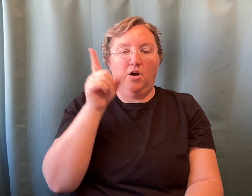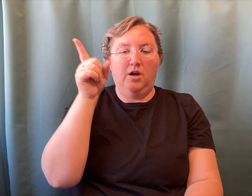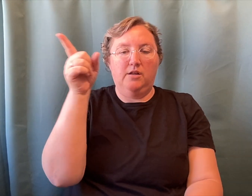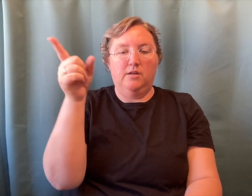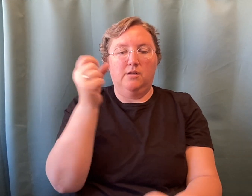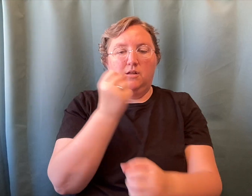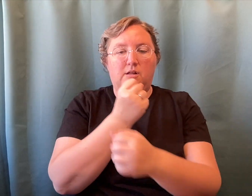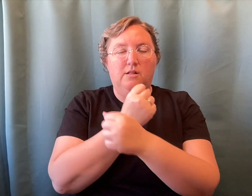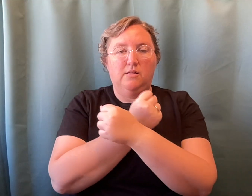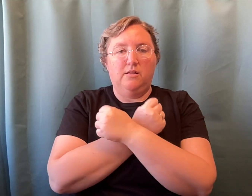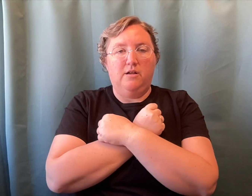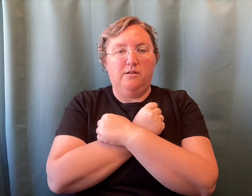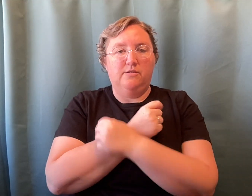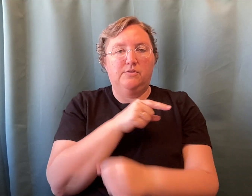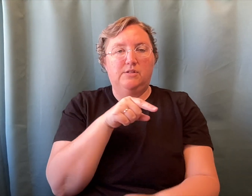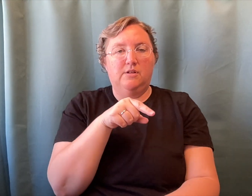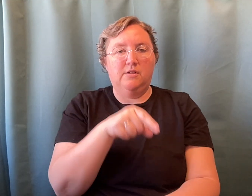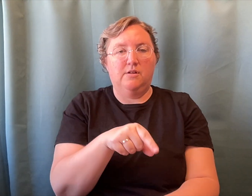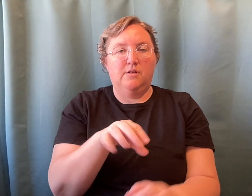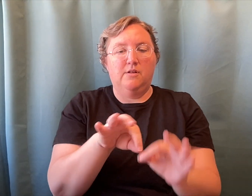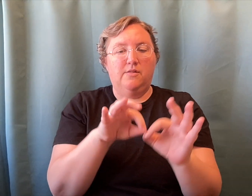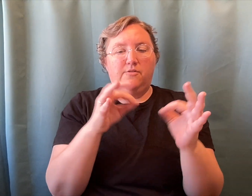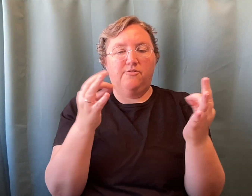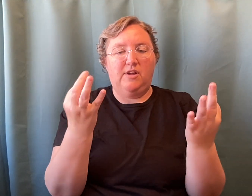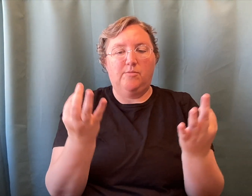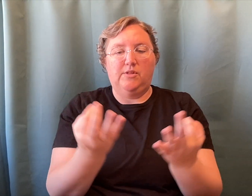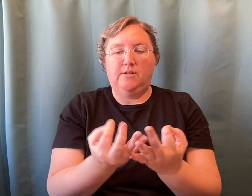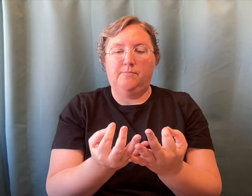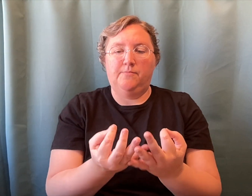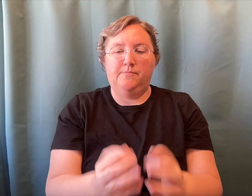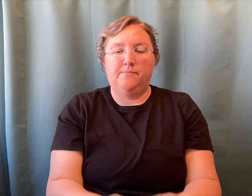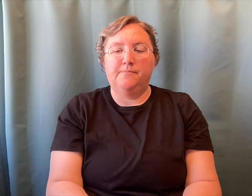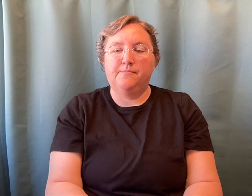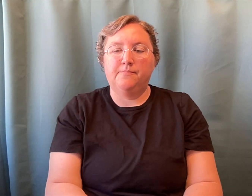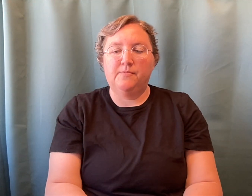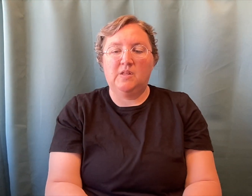God loves the family.